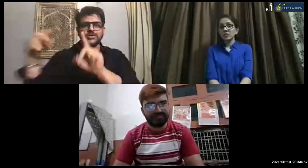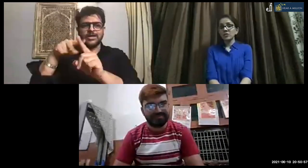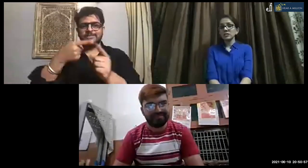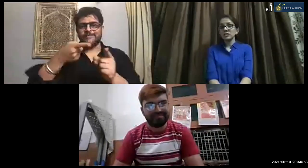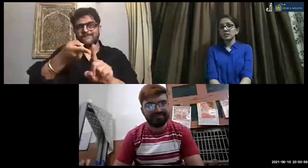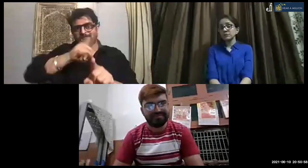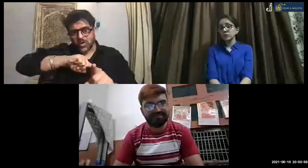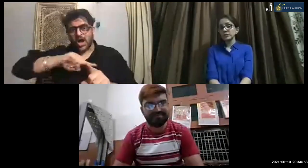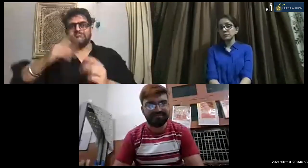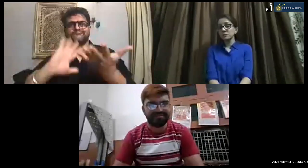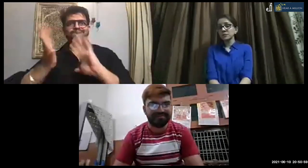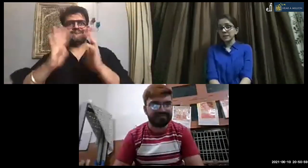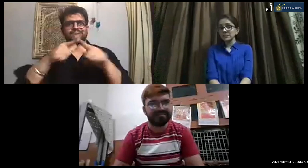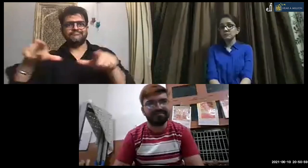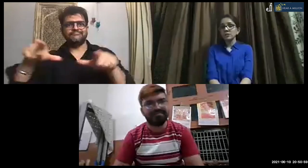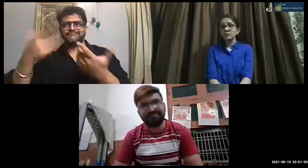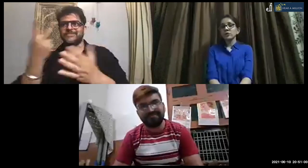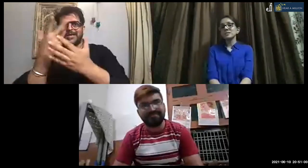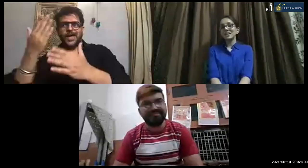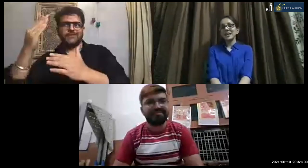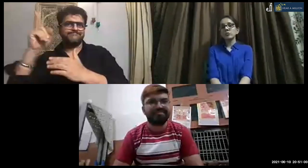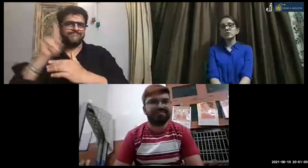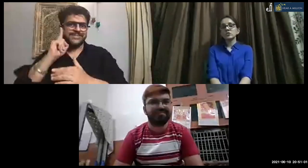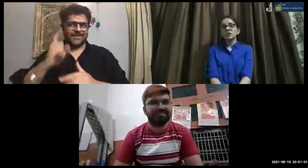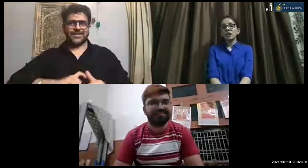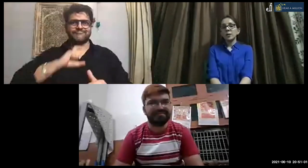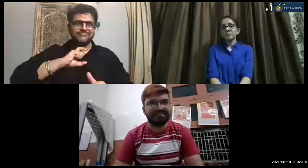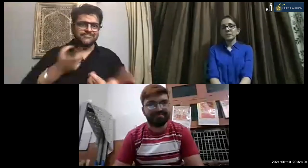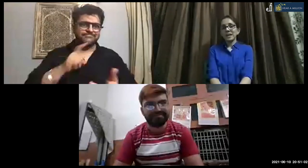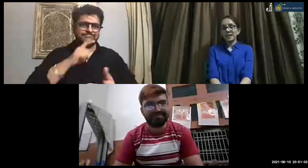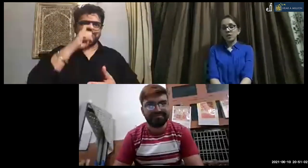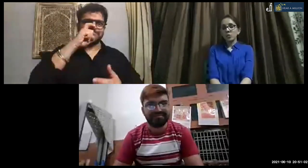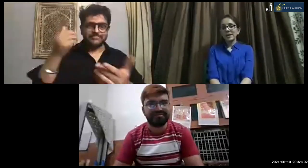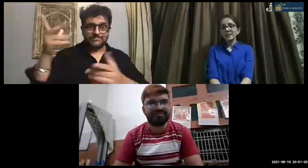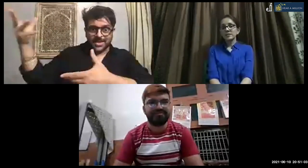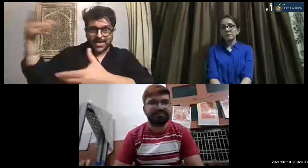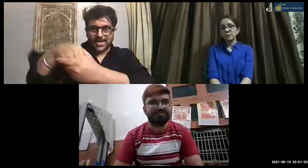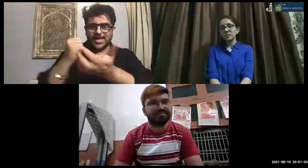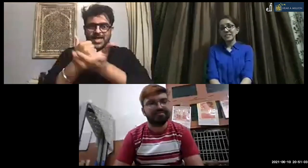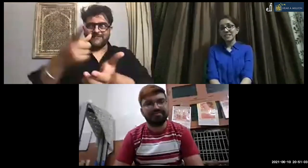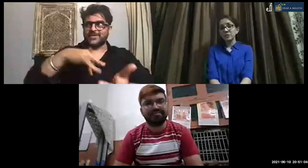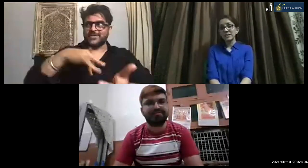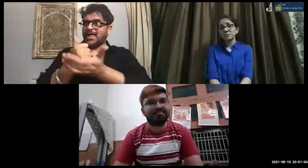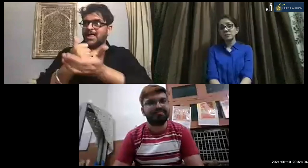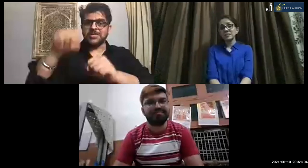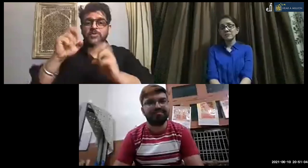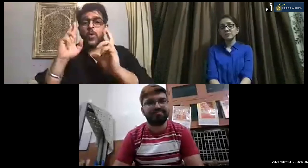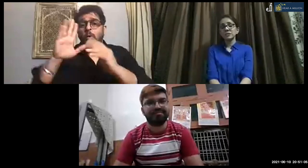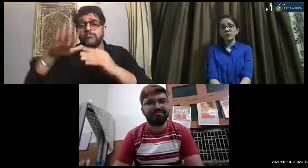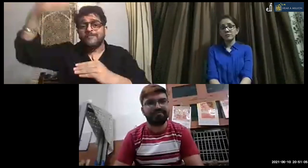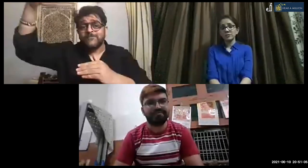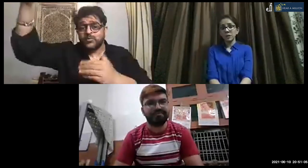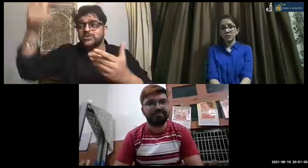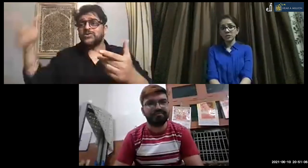that, it gives you a different perspective from sign language area, where deaf people can take pride in being deaf